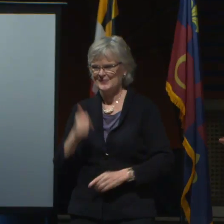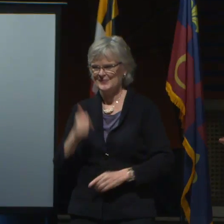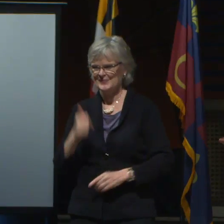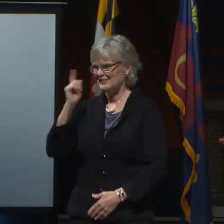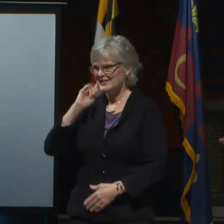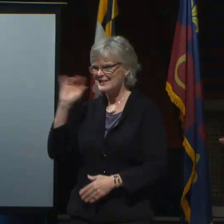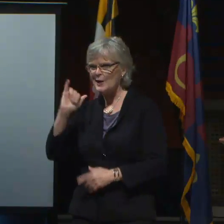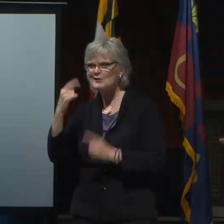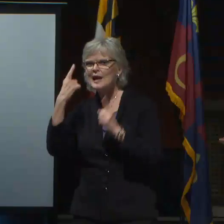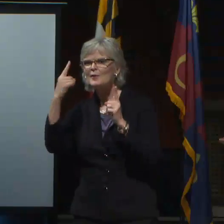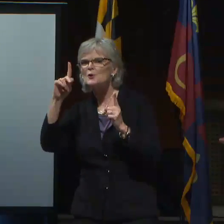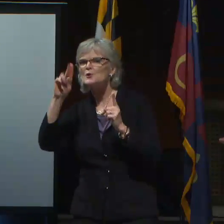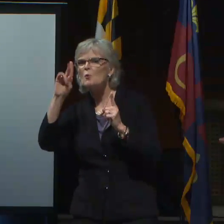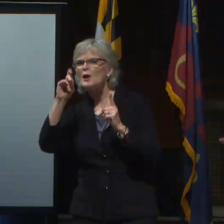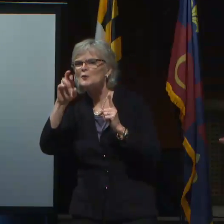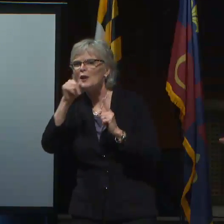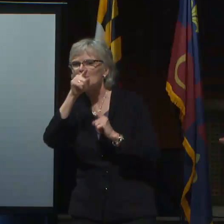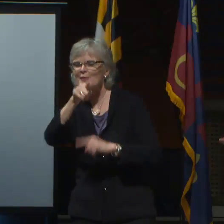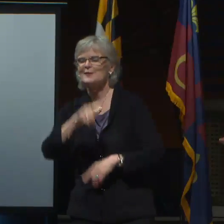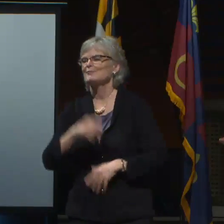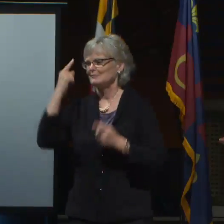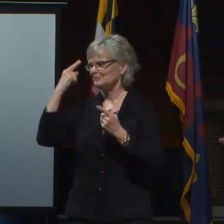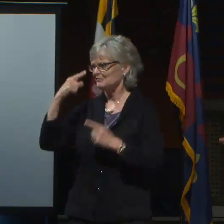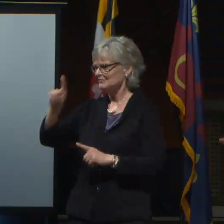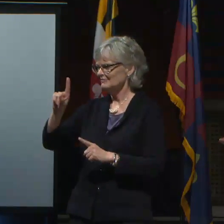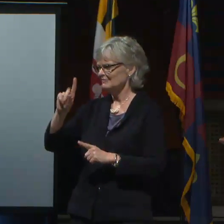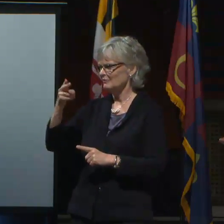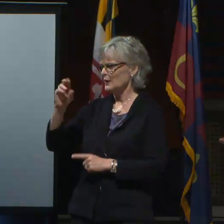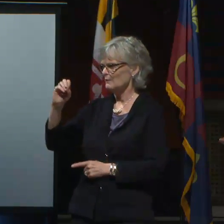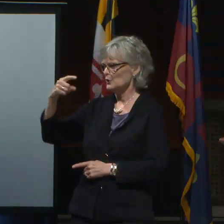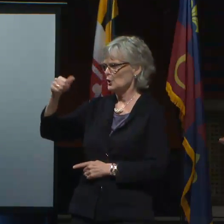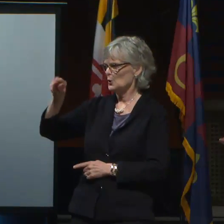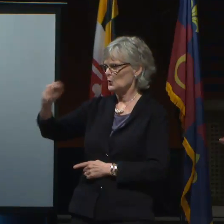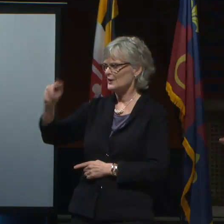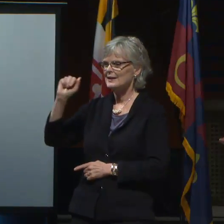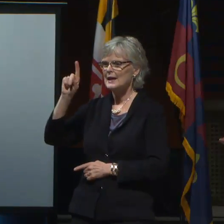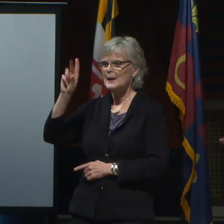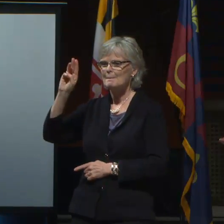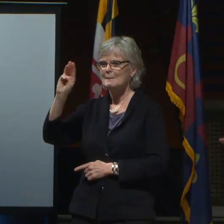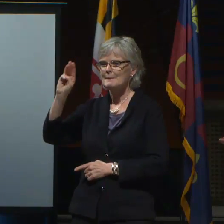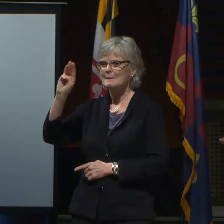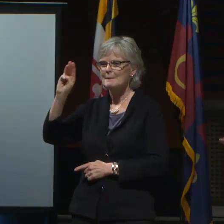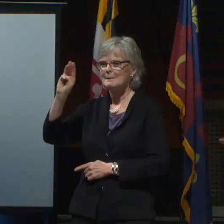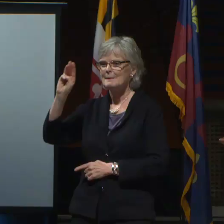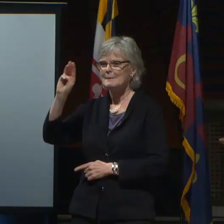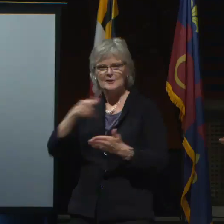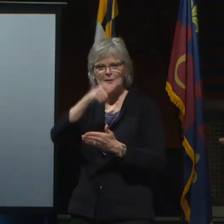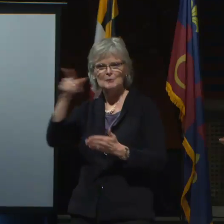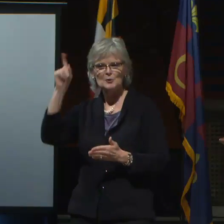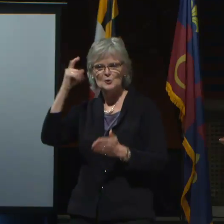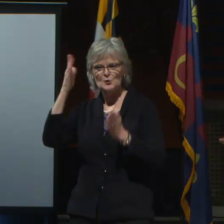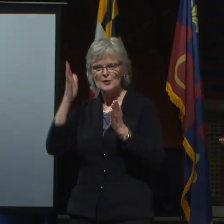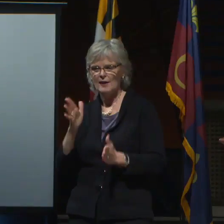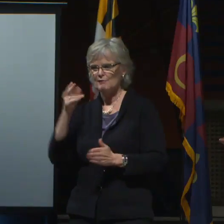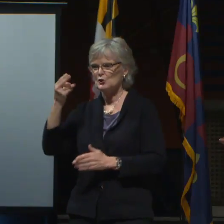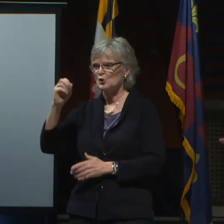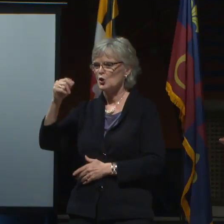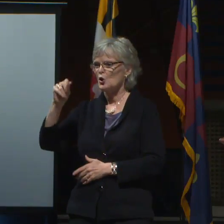Sounds like one of them. On behalf of the entire Hogan administration, I welcome you to Governor